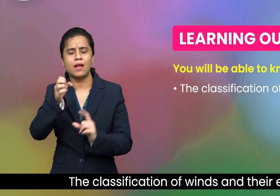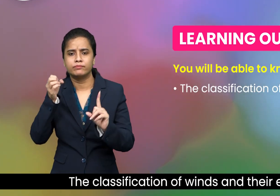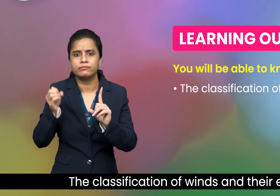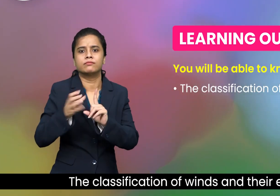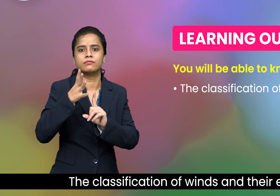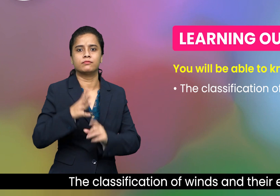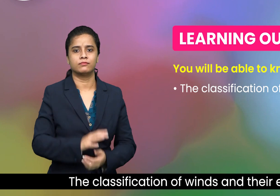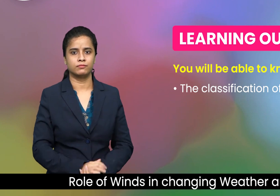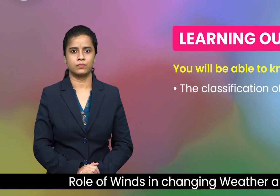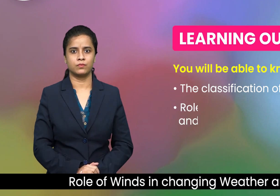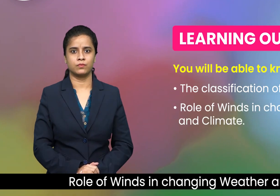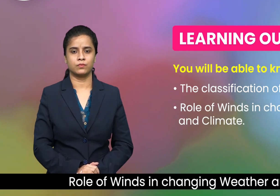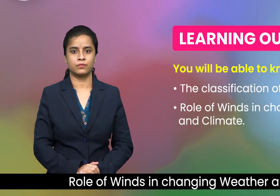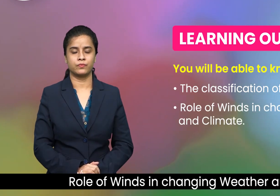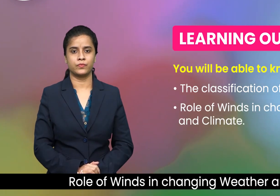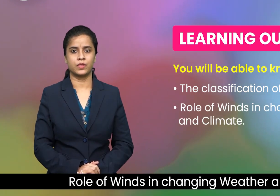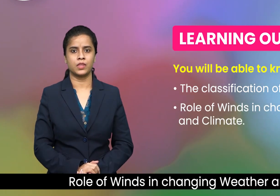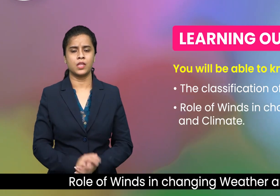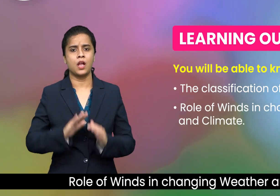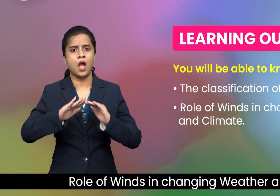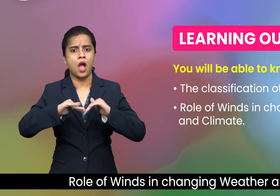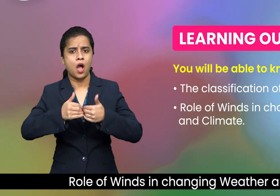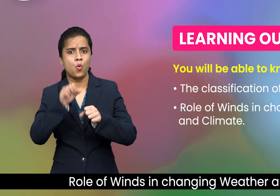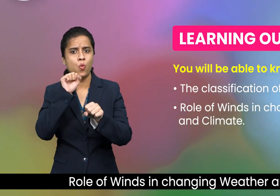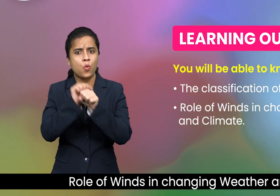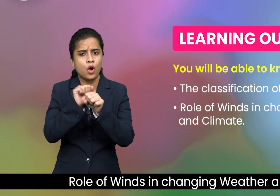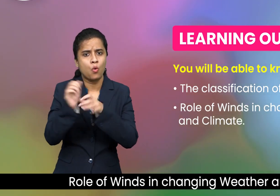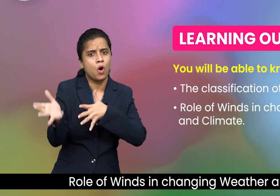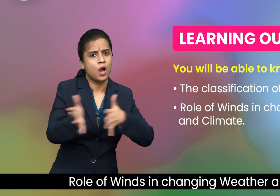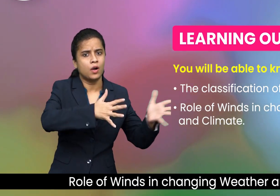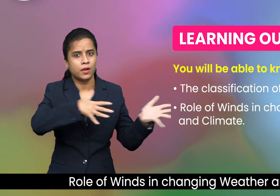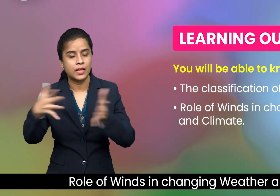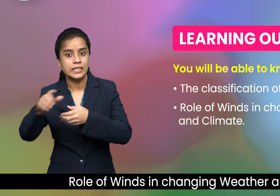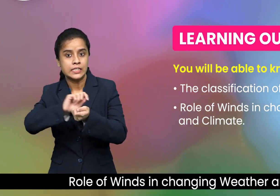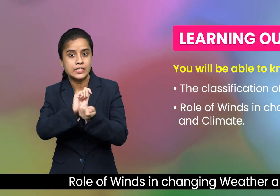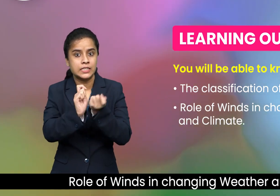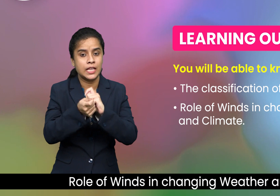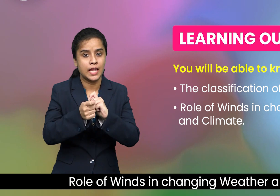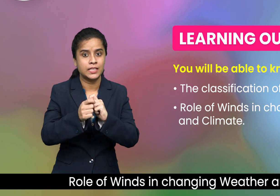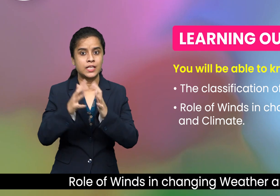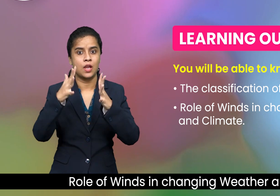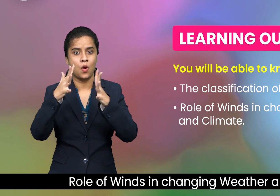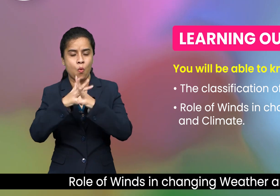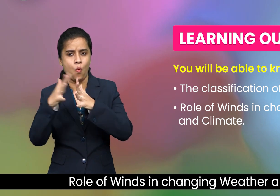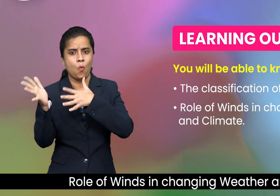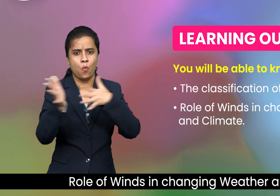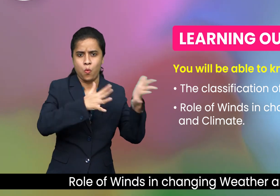effects, role of winds in changing weather and climate,